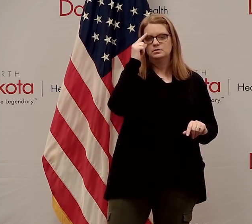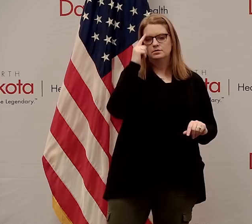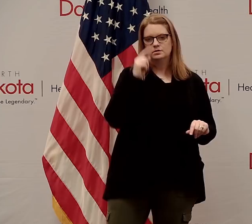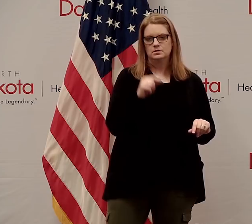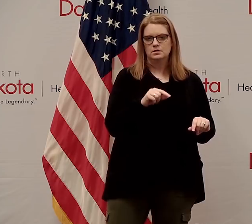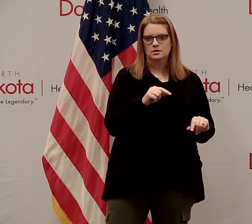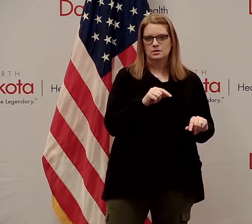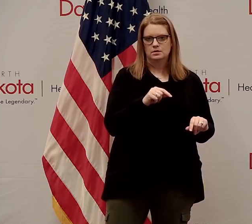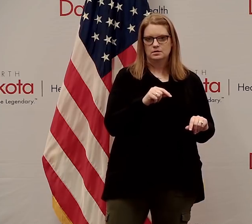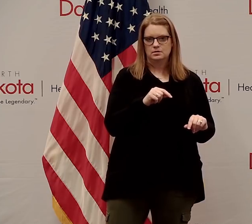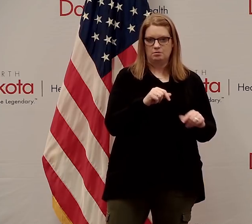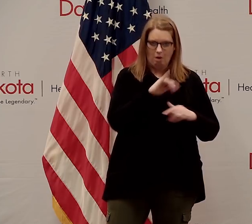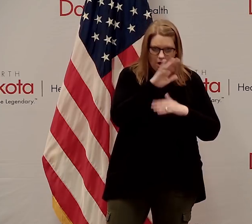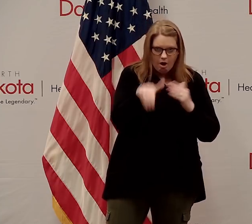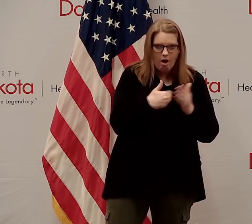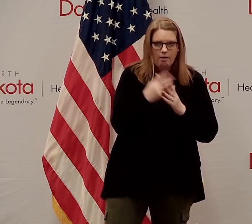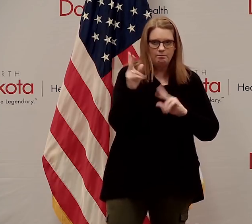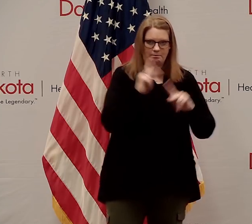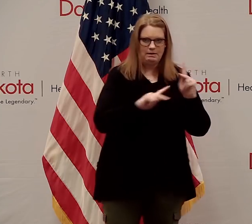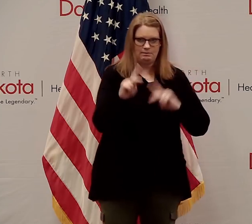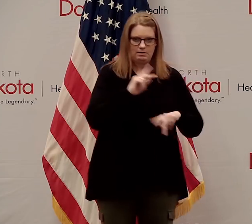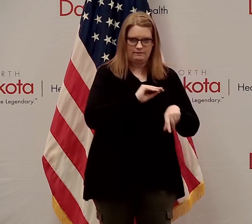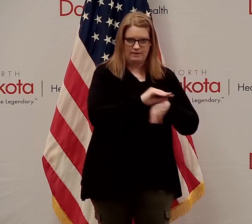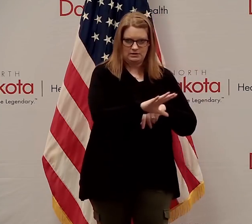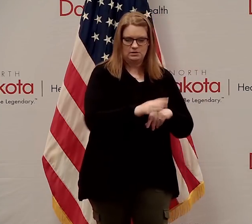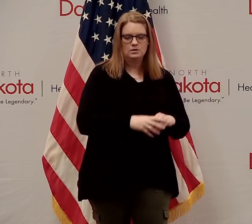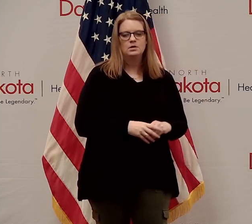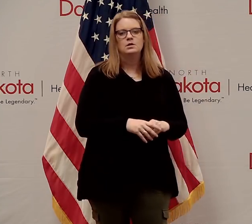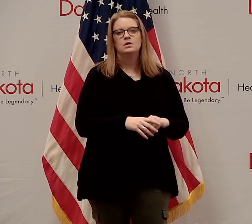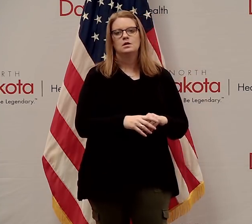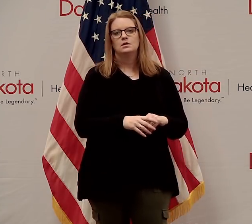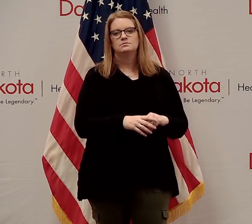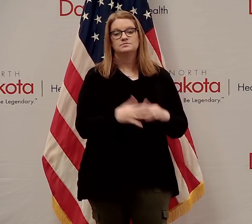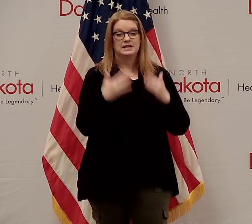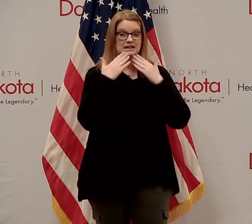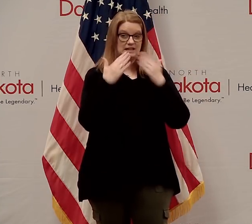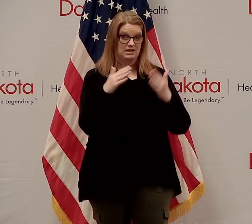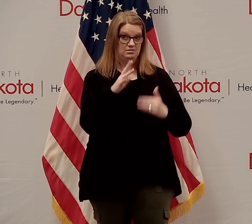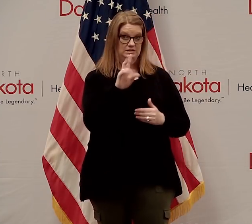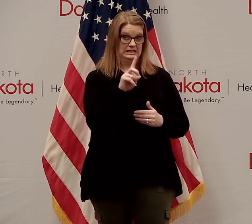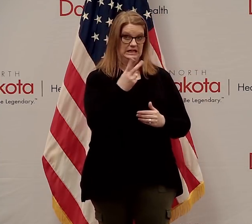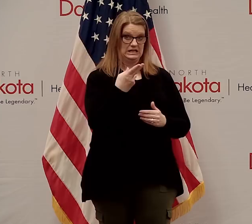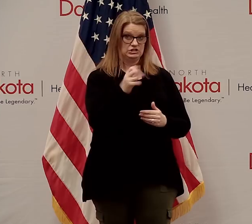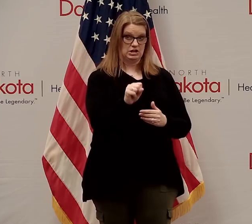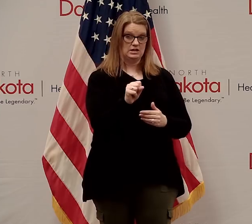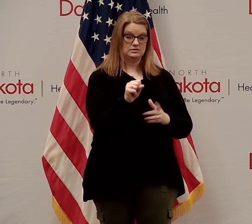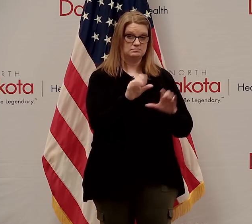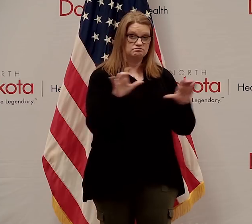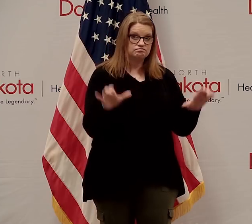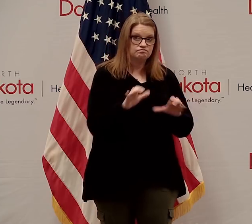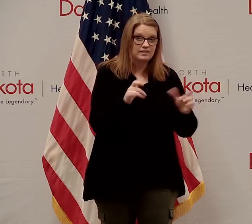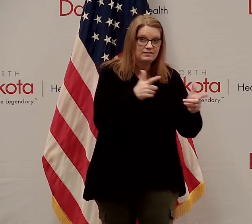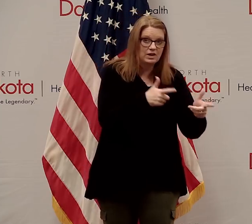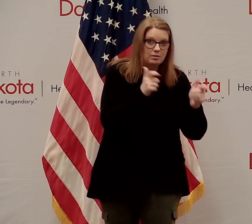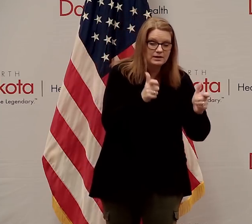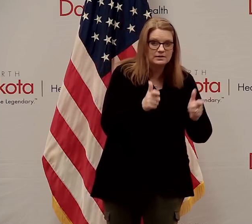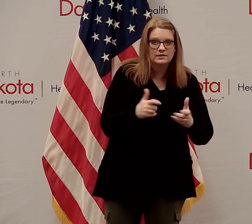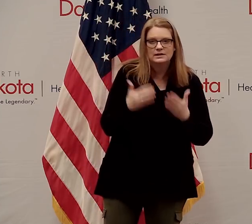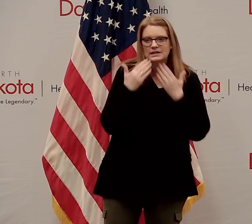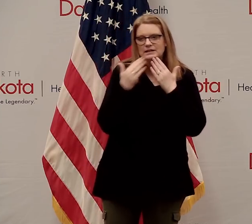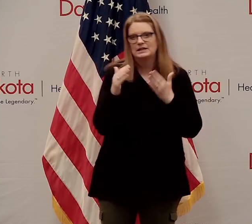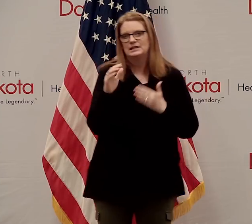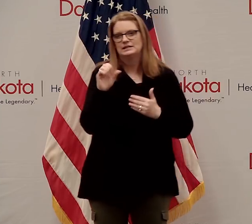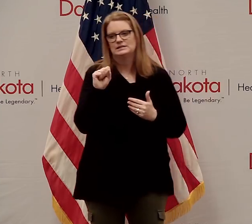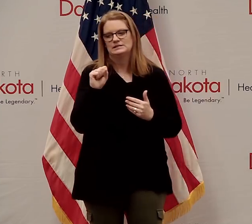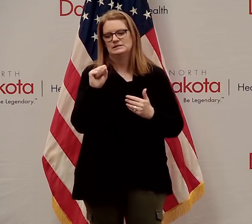that are covered underneath this. So anyway, thank you again to DHS for them acting quickly. Thank you to SEMA Verma